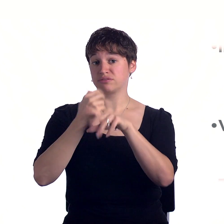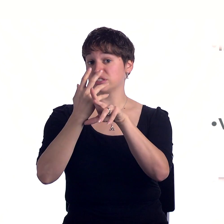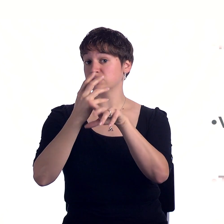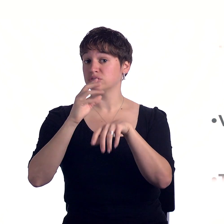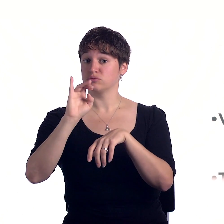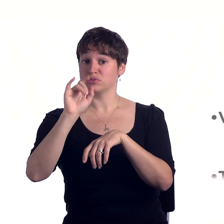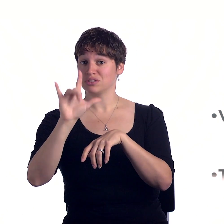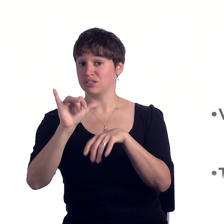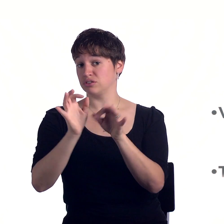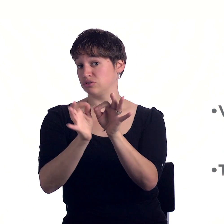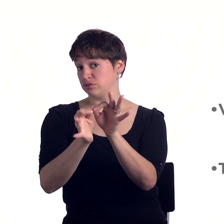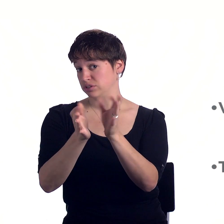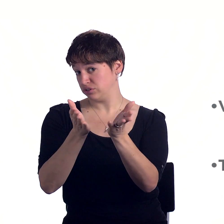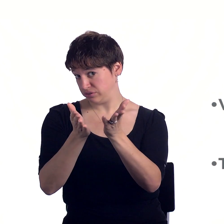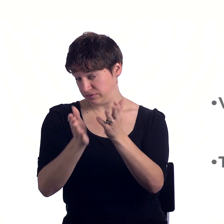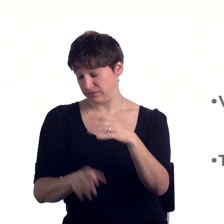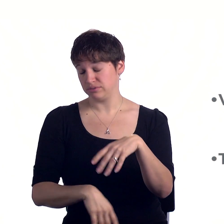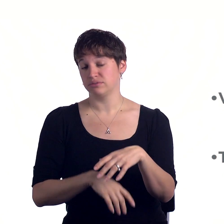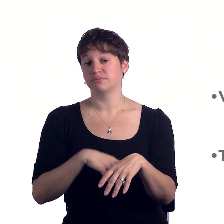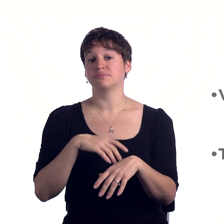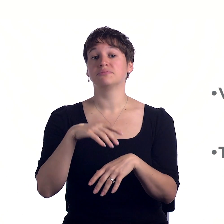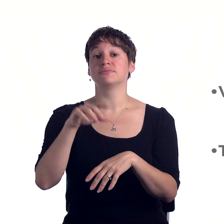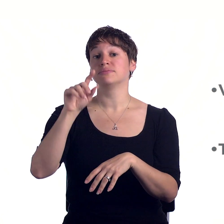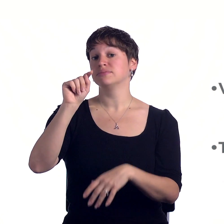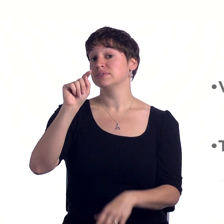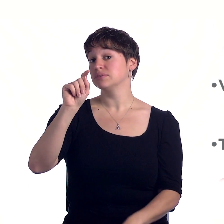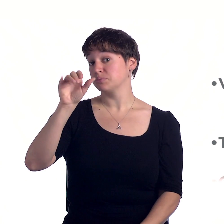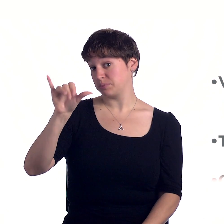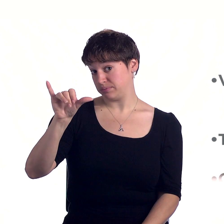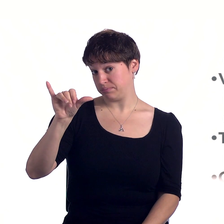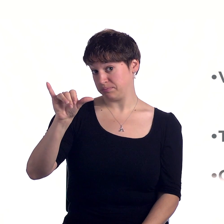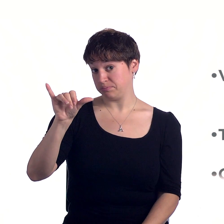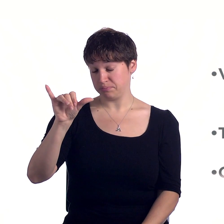services, VRI, teletype TTY phones,